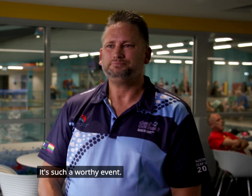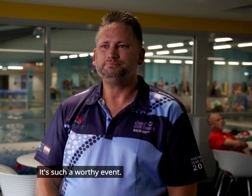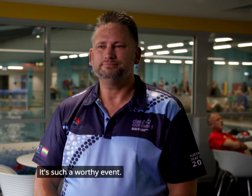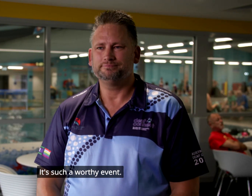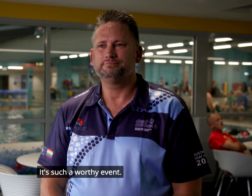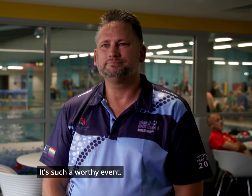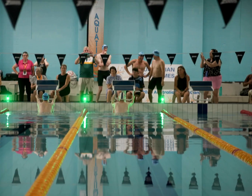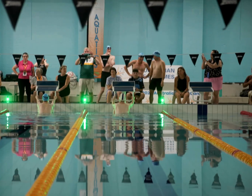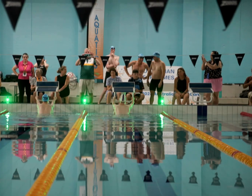worthy event